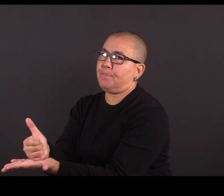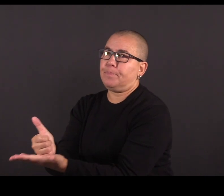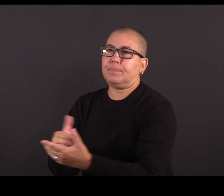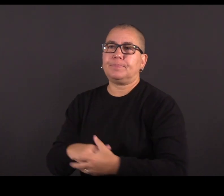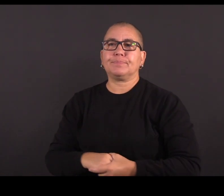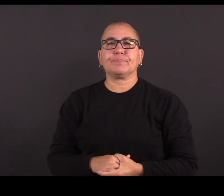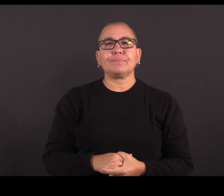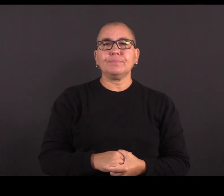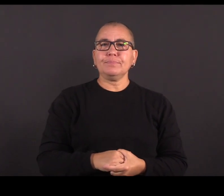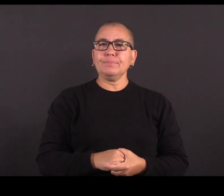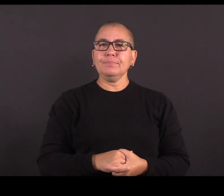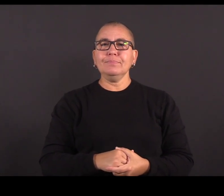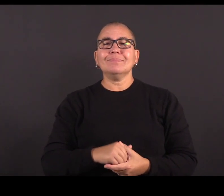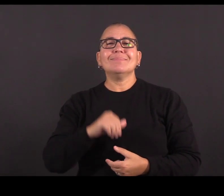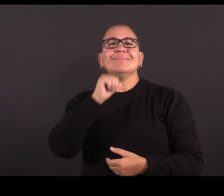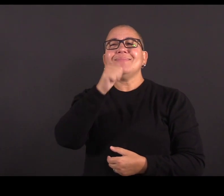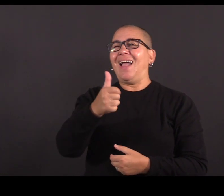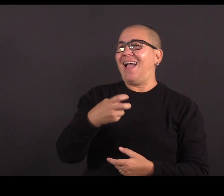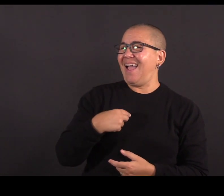event.